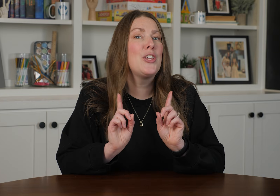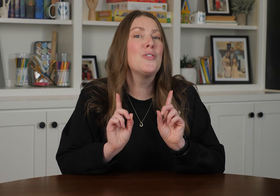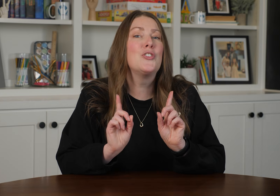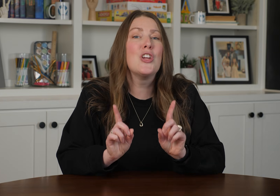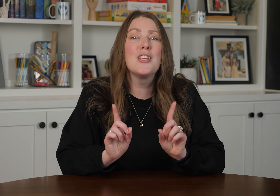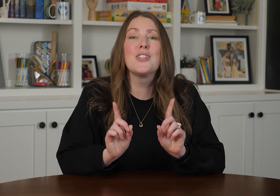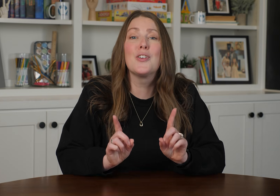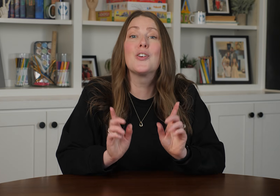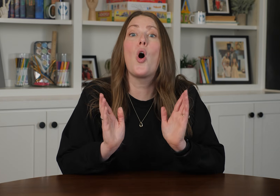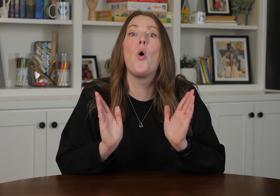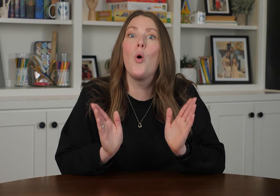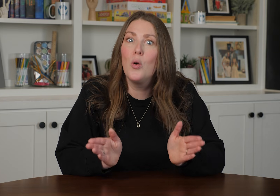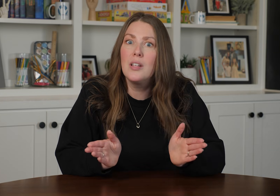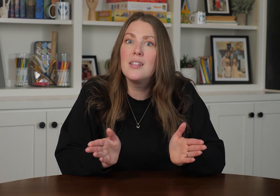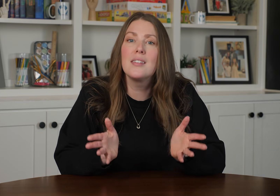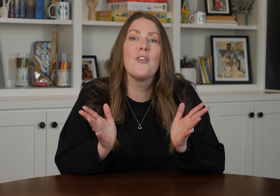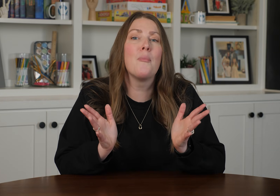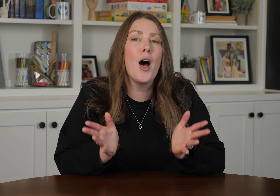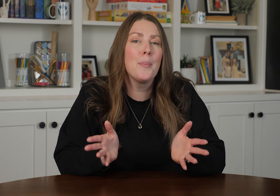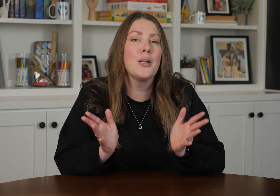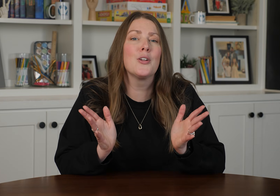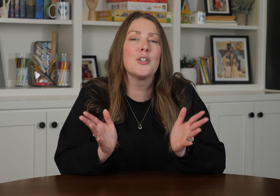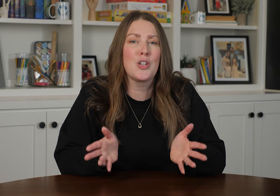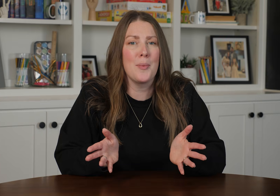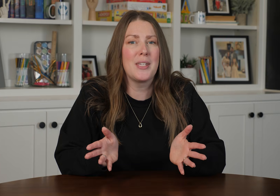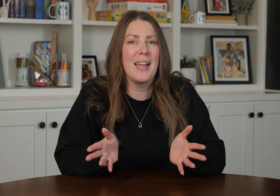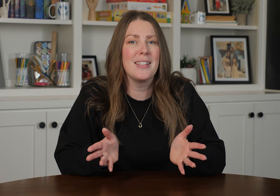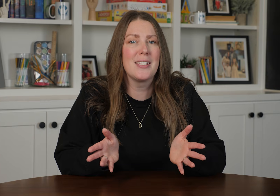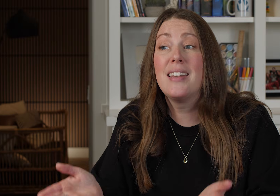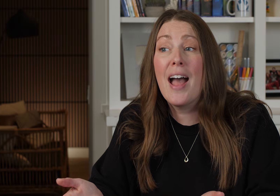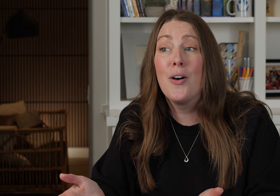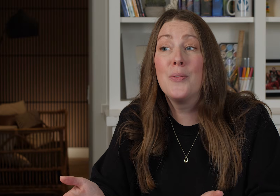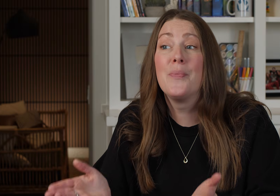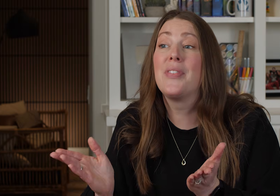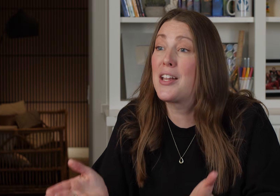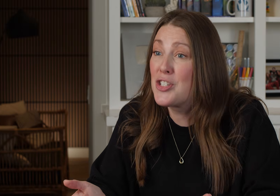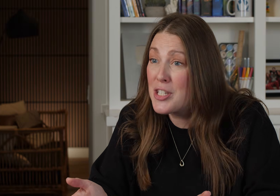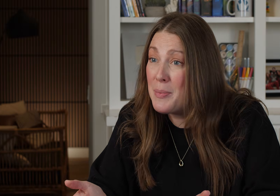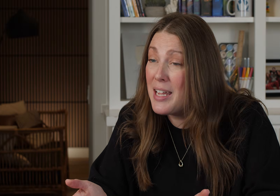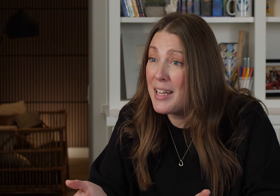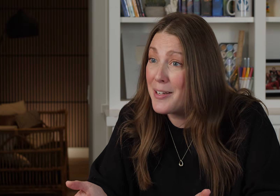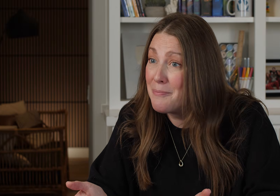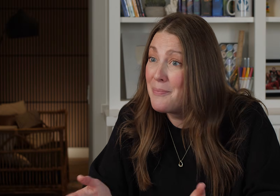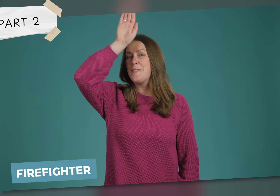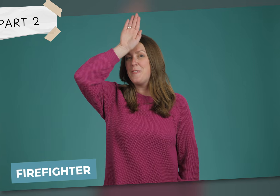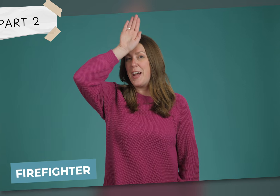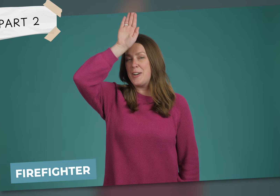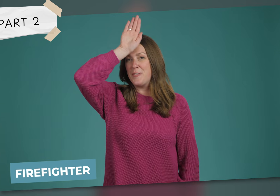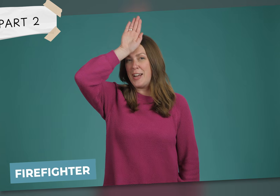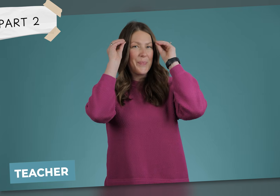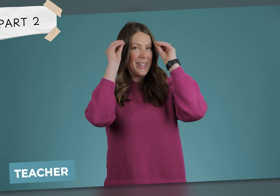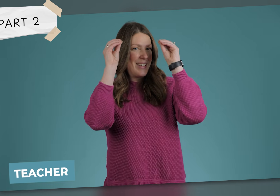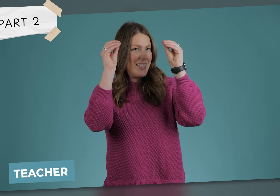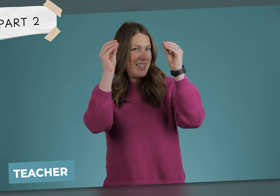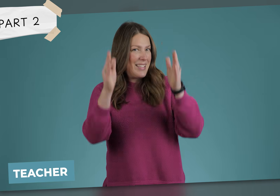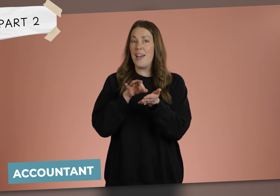You've just learned a whole list of popular job signs. Now, that's just the beginning. If you didn't see the job you were looking